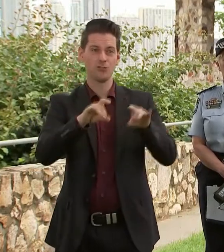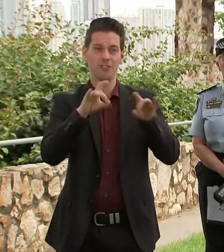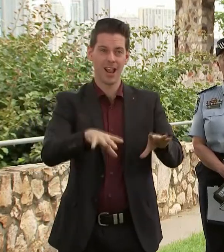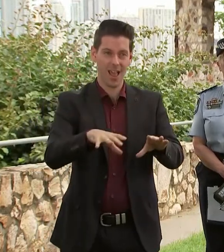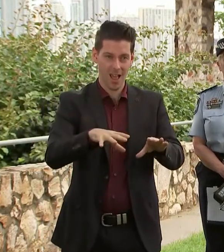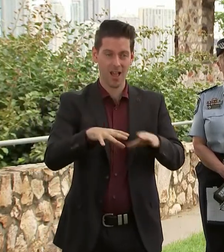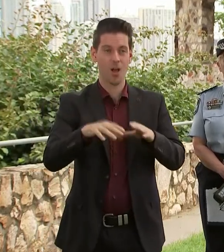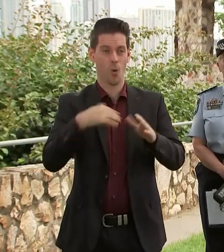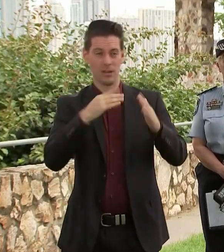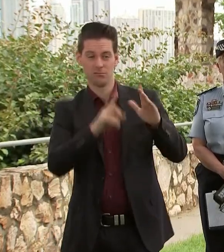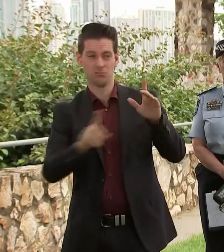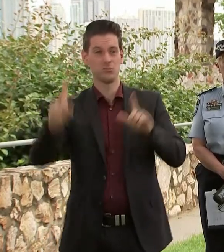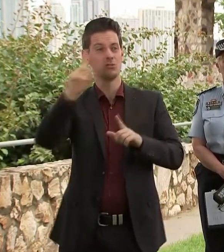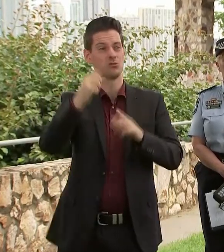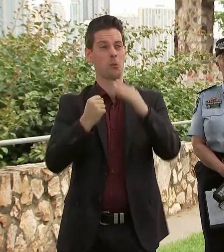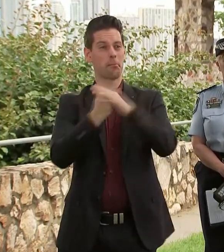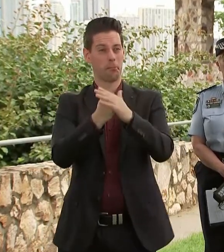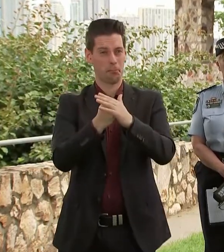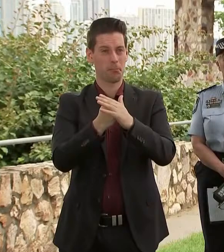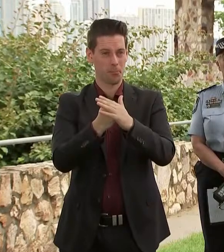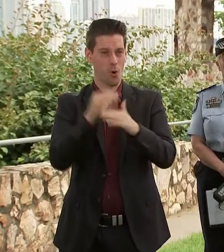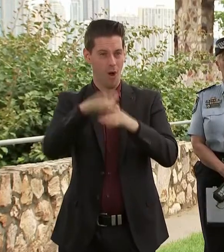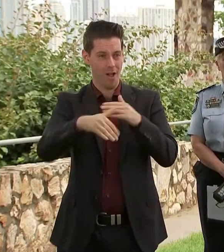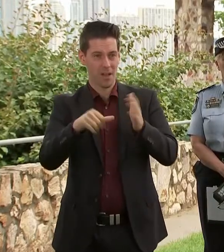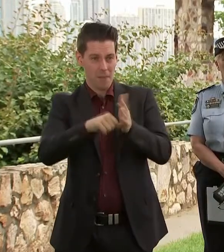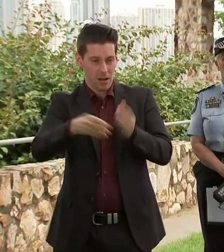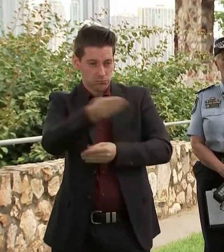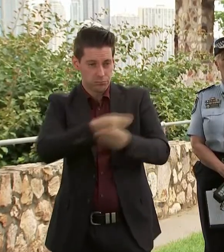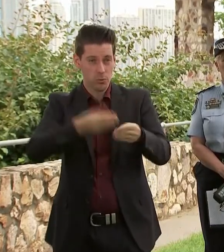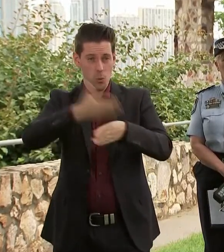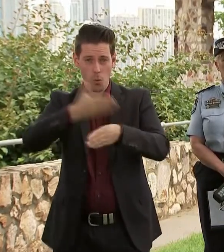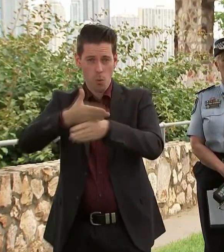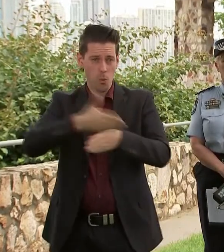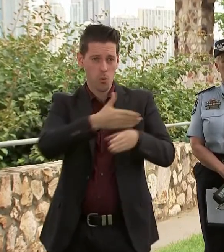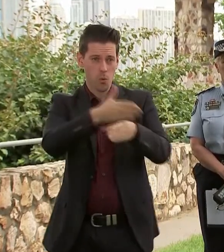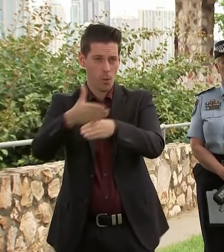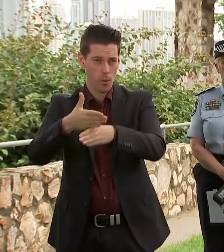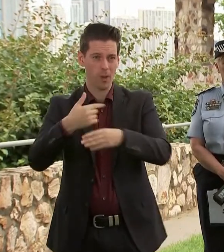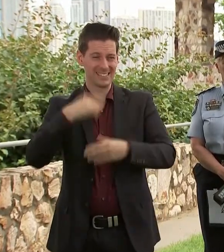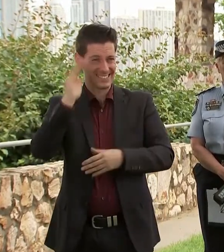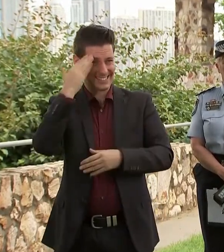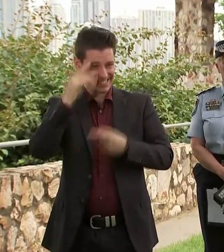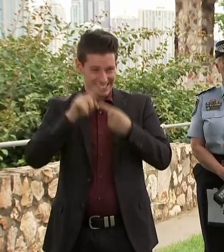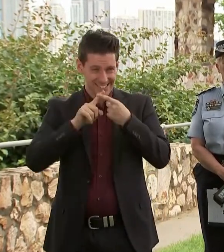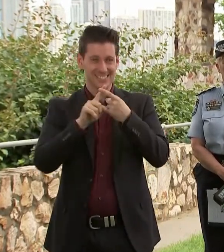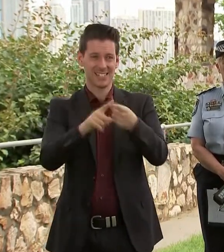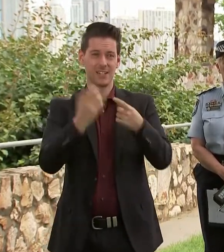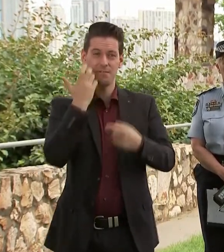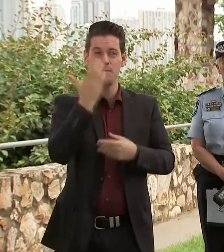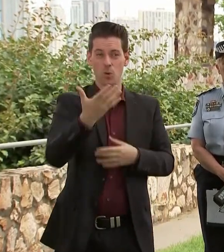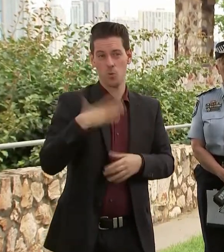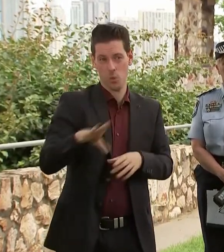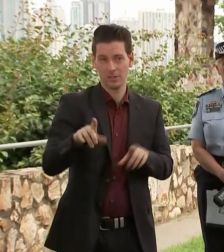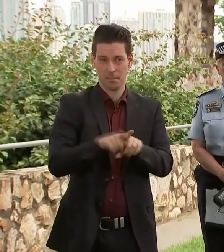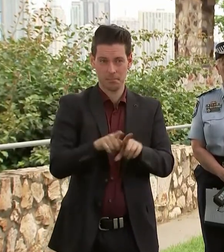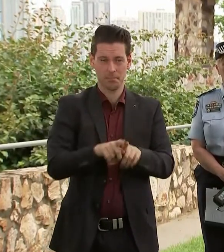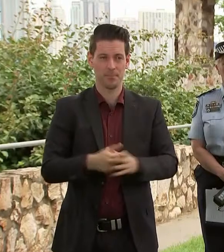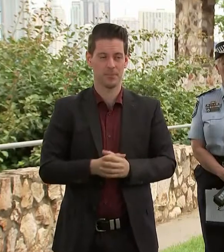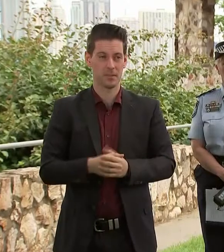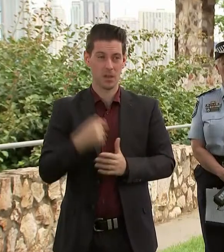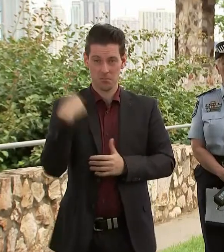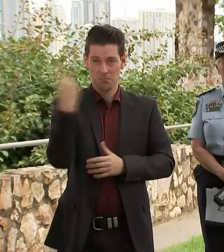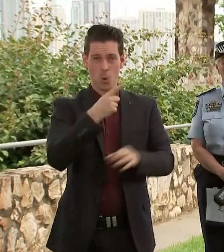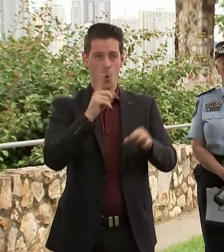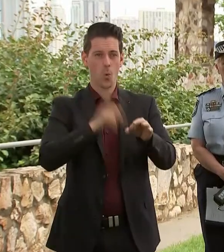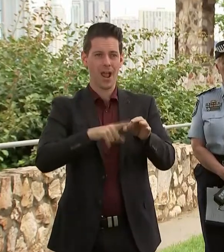or we are leading the nation. And we are doing everything we can to keep us in that position. But Queenslanders working together, we can ensure